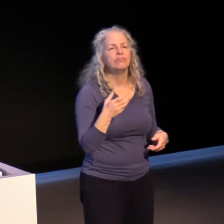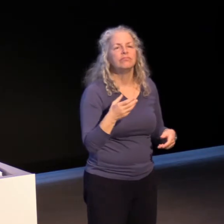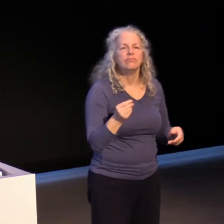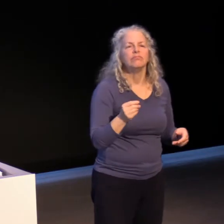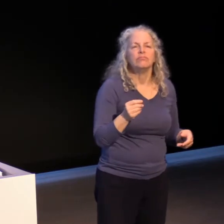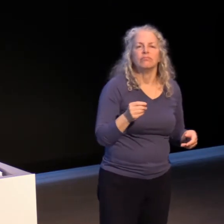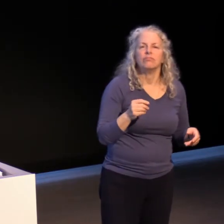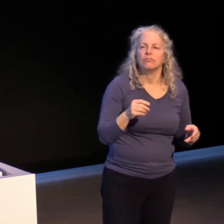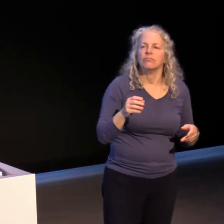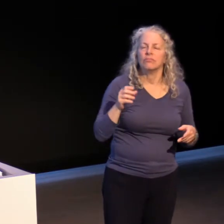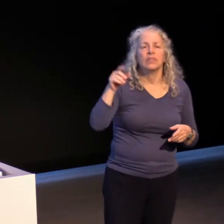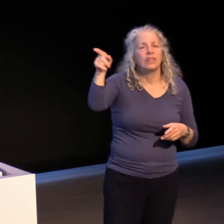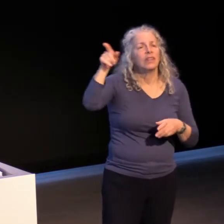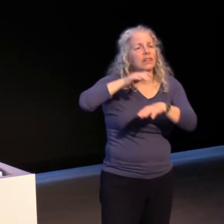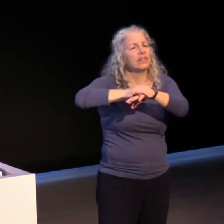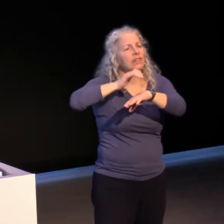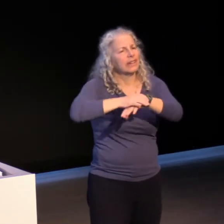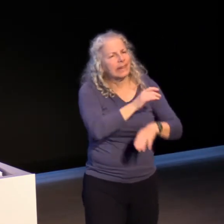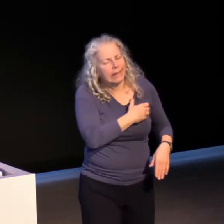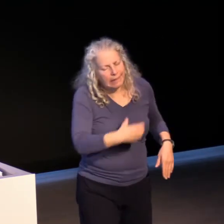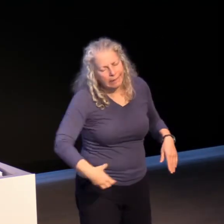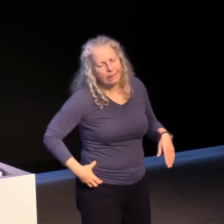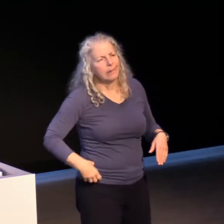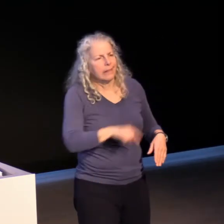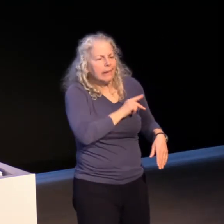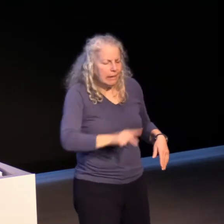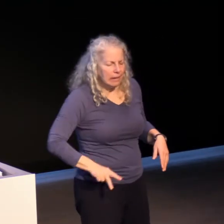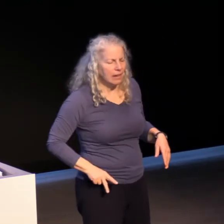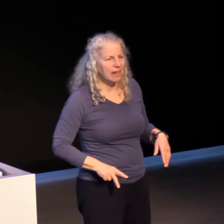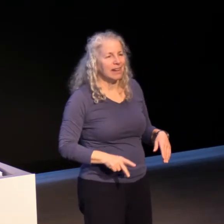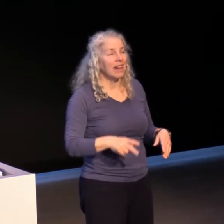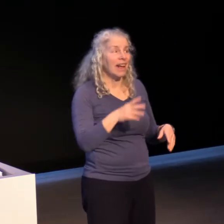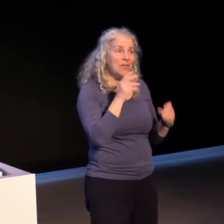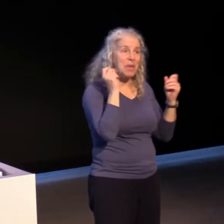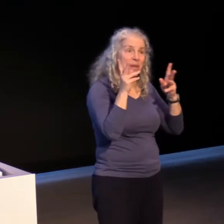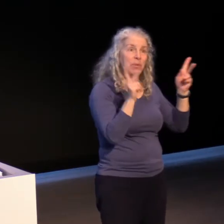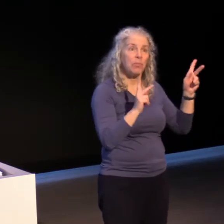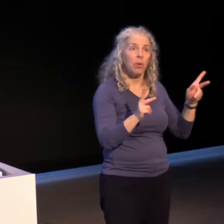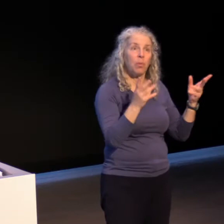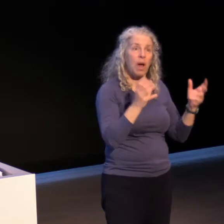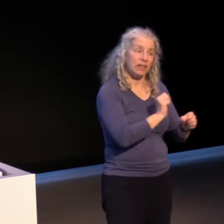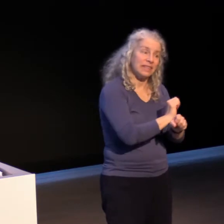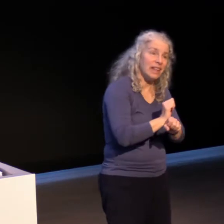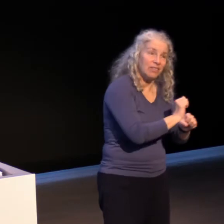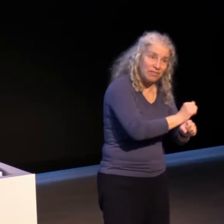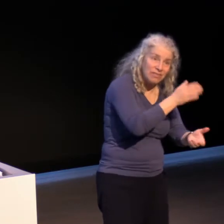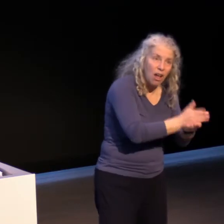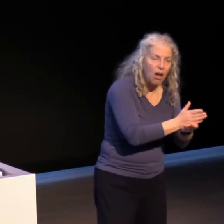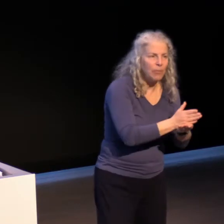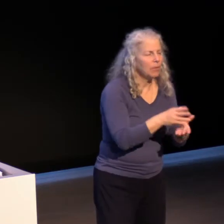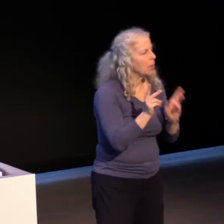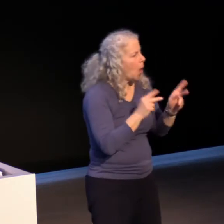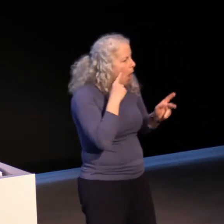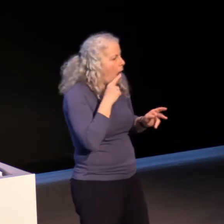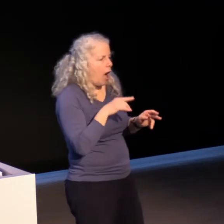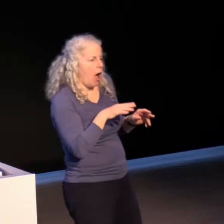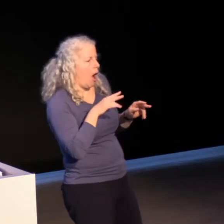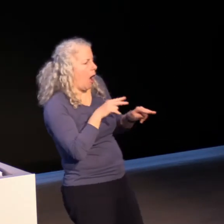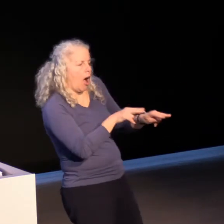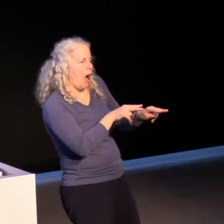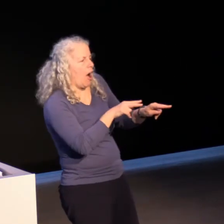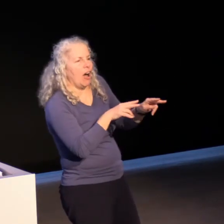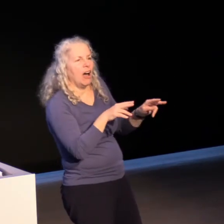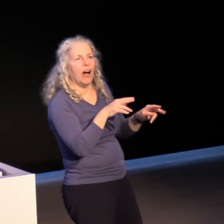aristocracy. Wheatley was the abolitionist's dream. She illustrated that Black people could be